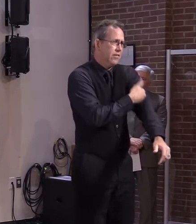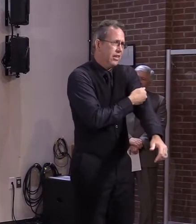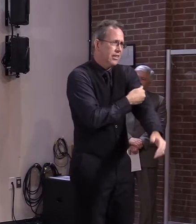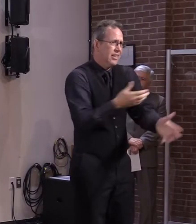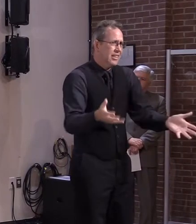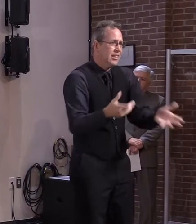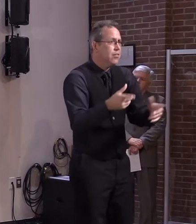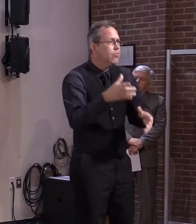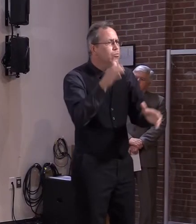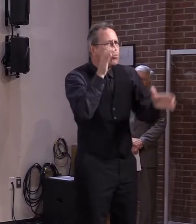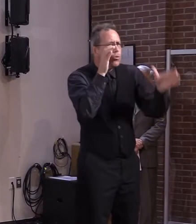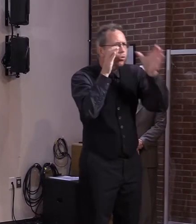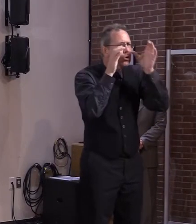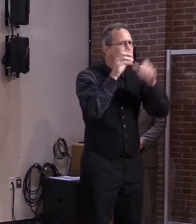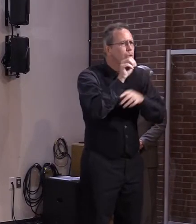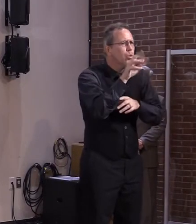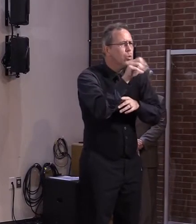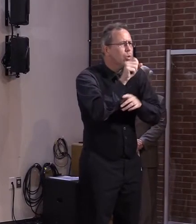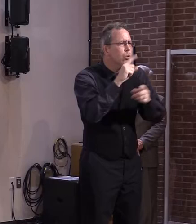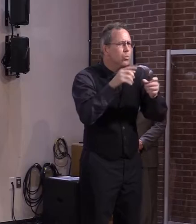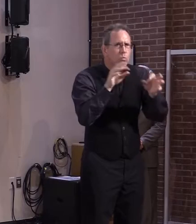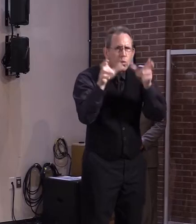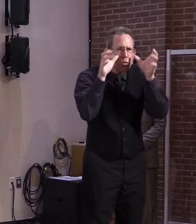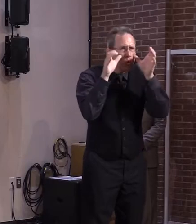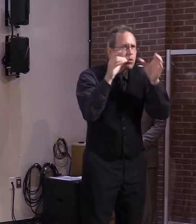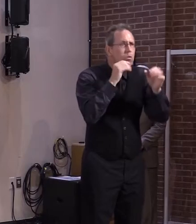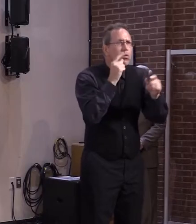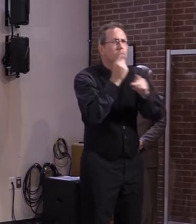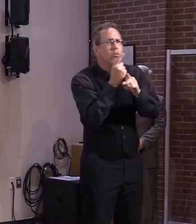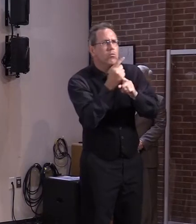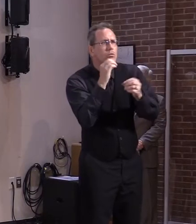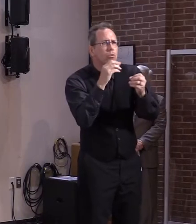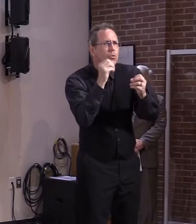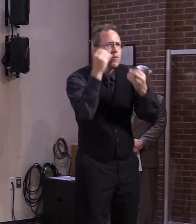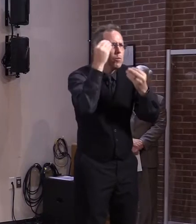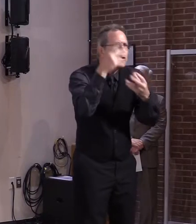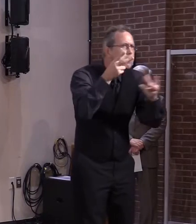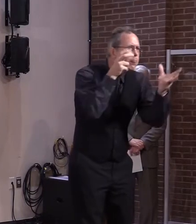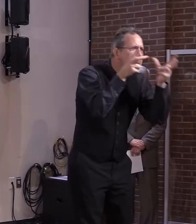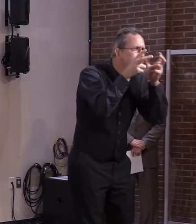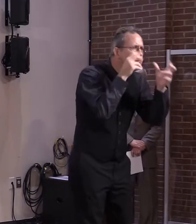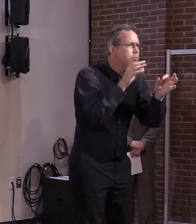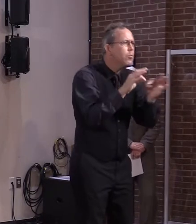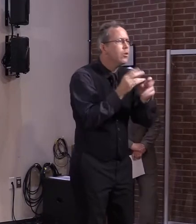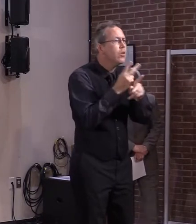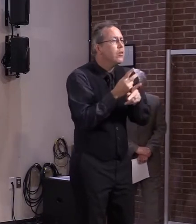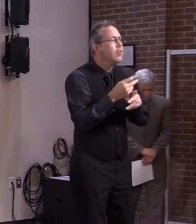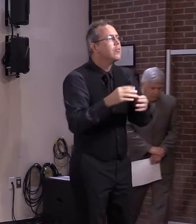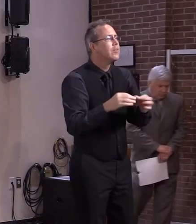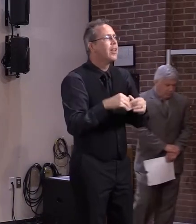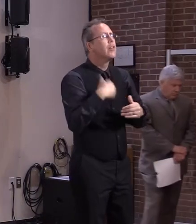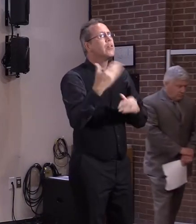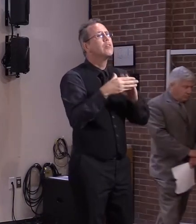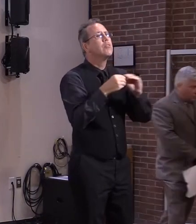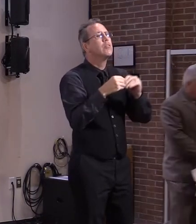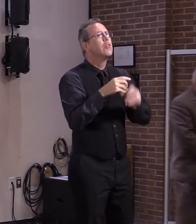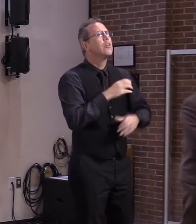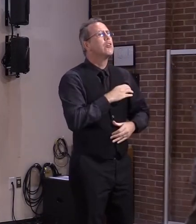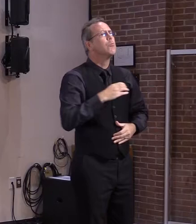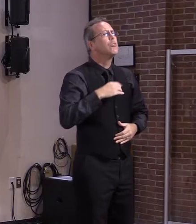wave and continue to move forward. And with that, I'll now turn it over to Commissioner Pichek for the modeling